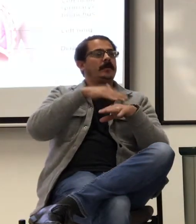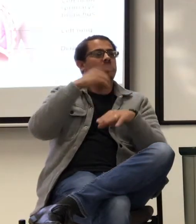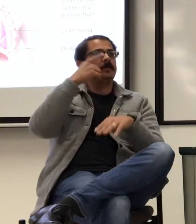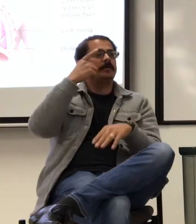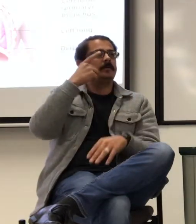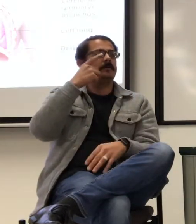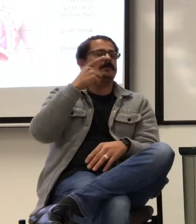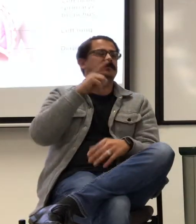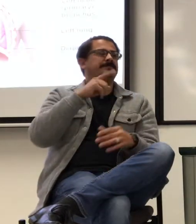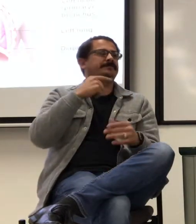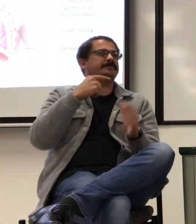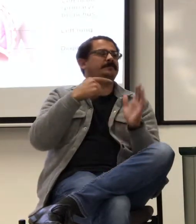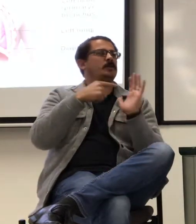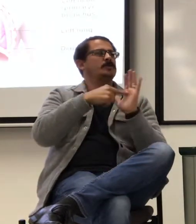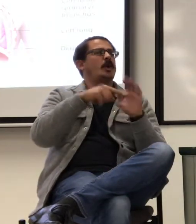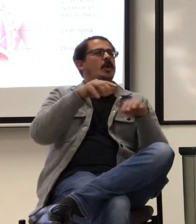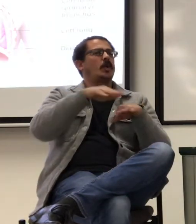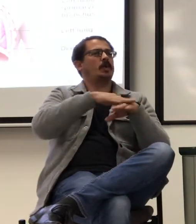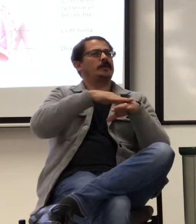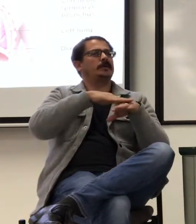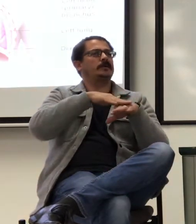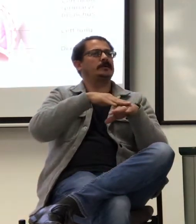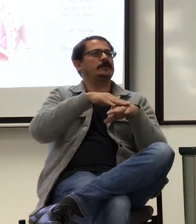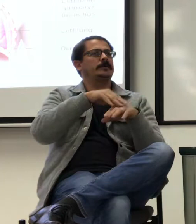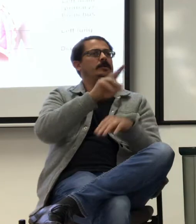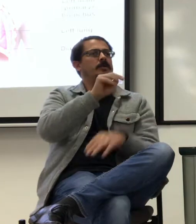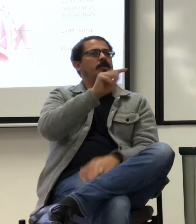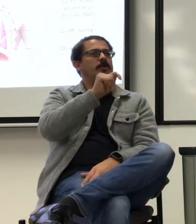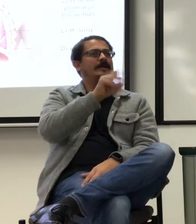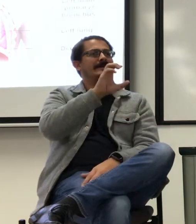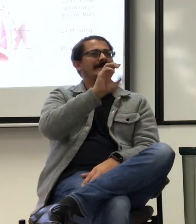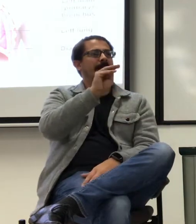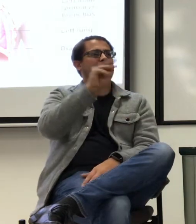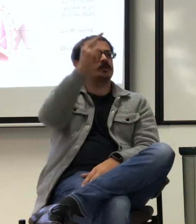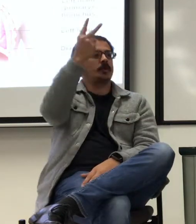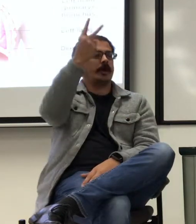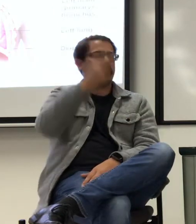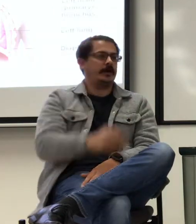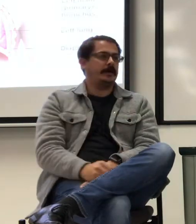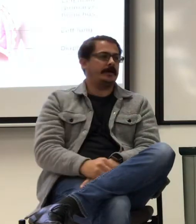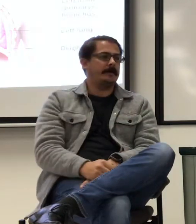We always express surface area in units of centimeters squared.